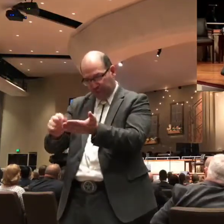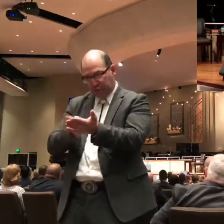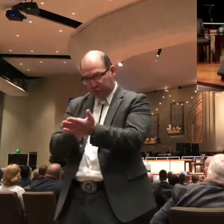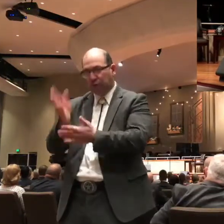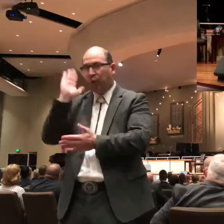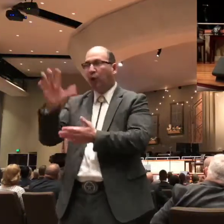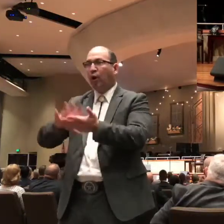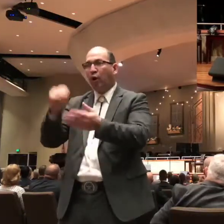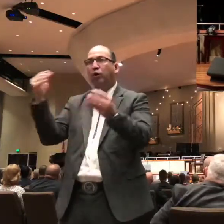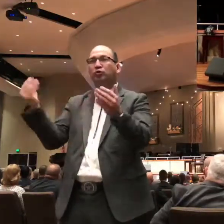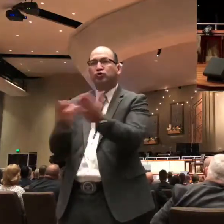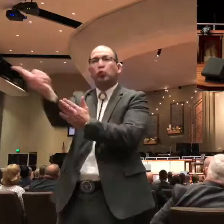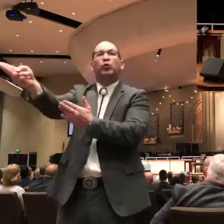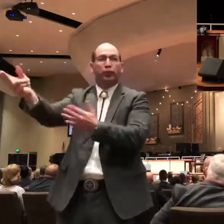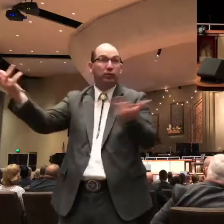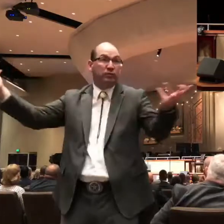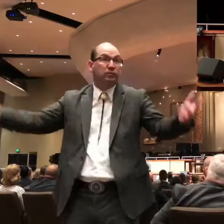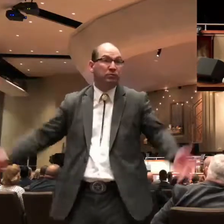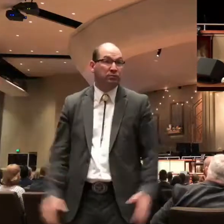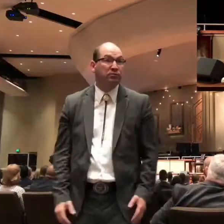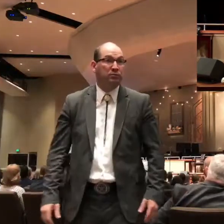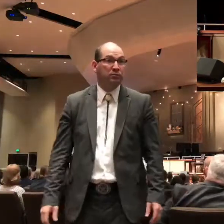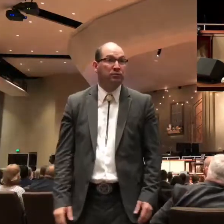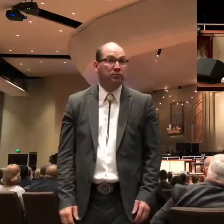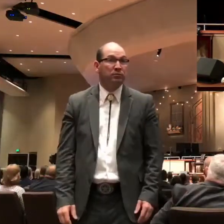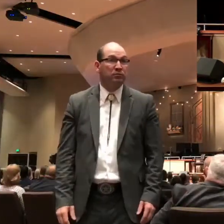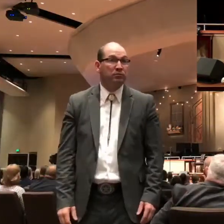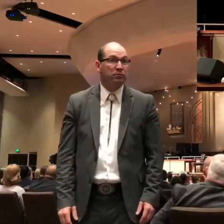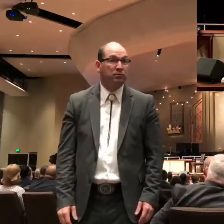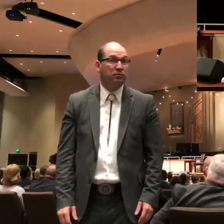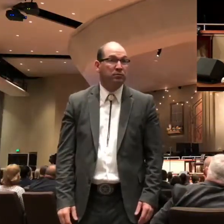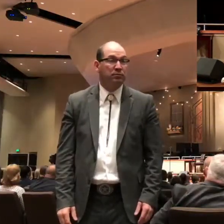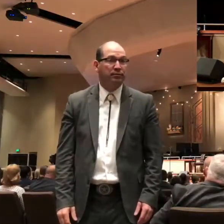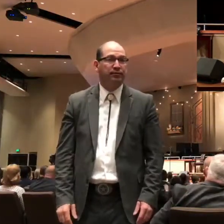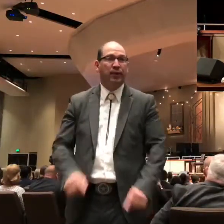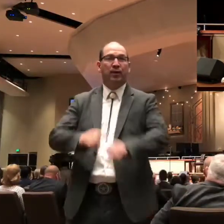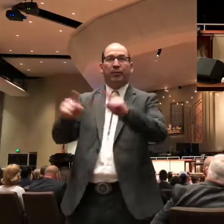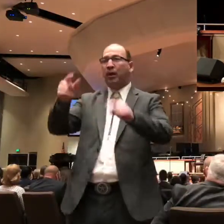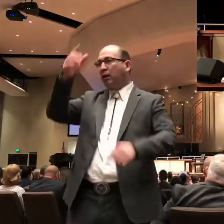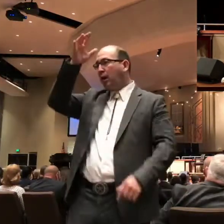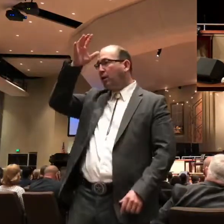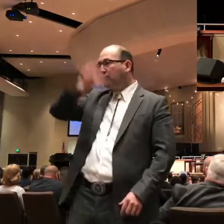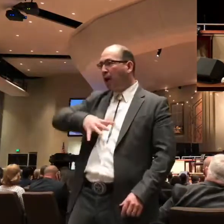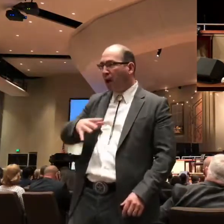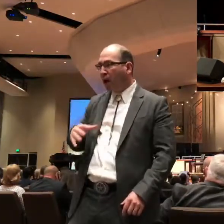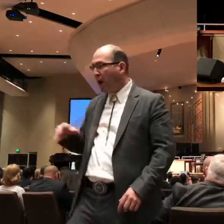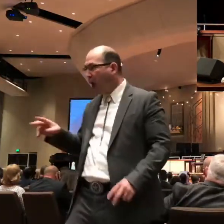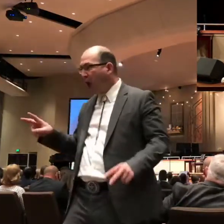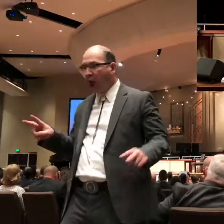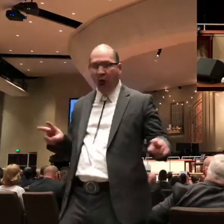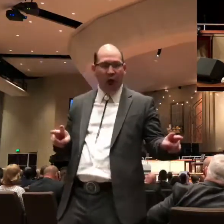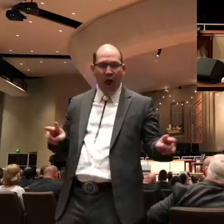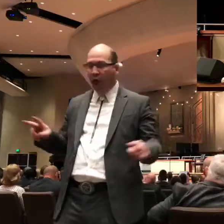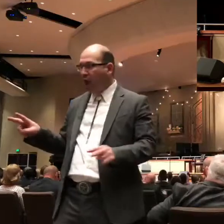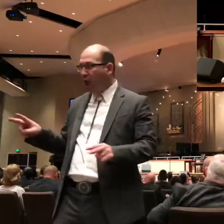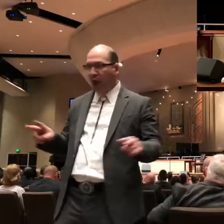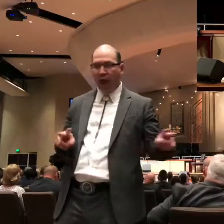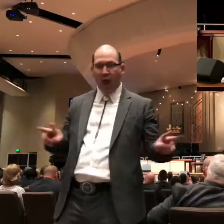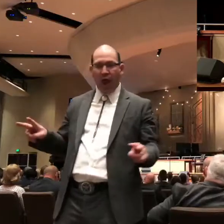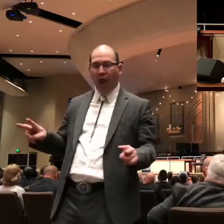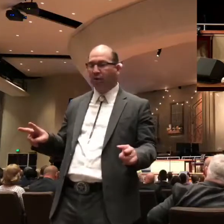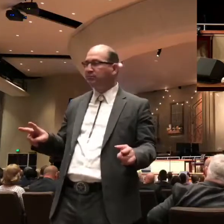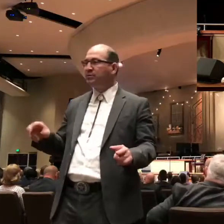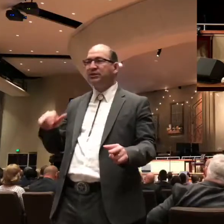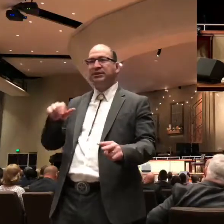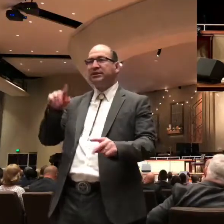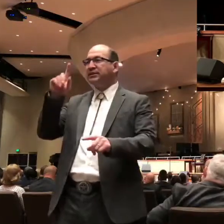that God's Word contains the truth. A double-minded man is unstable in all his ways. Turn in your Bible, please,